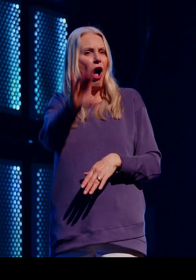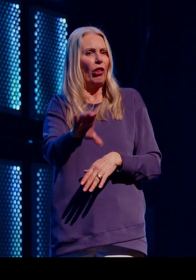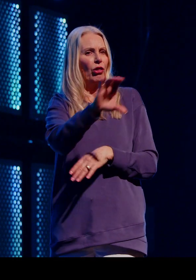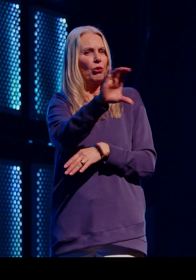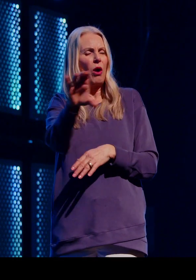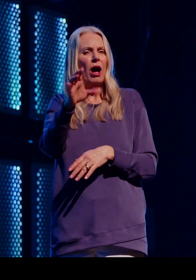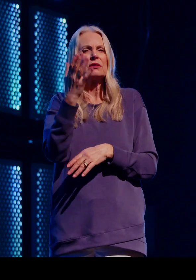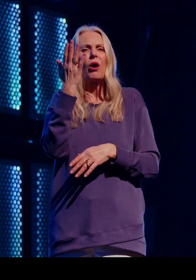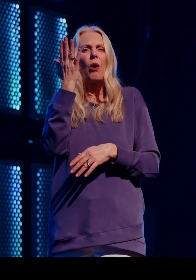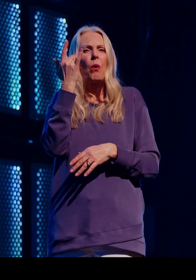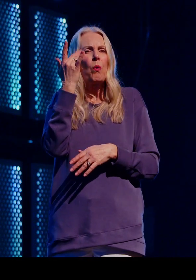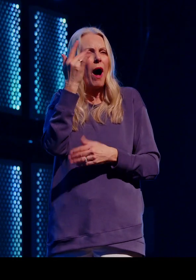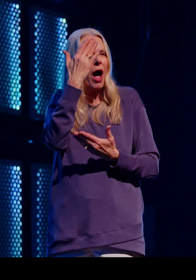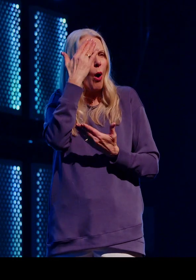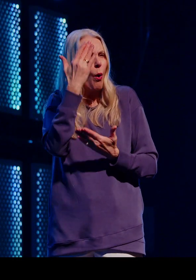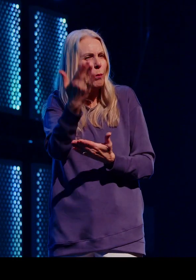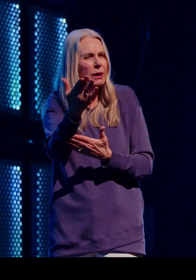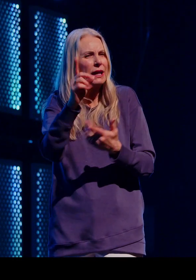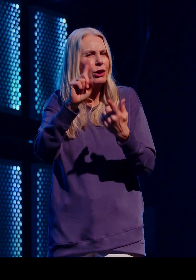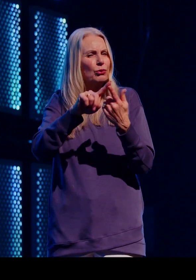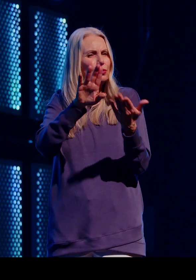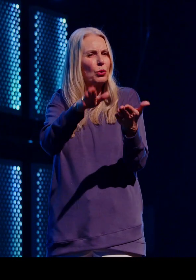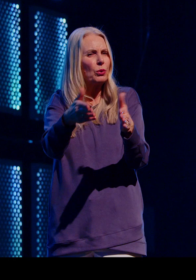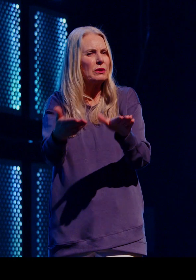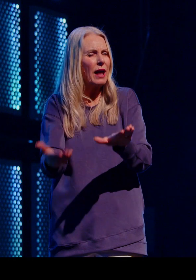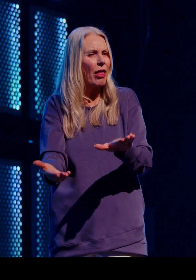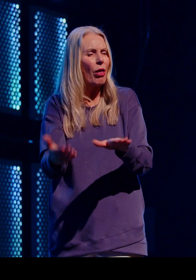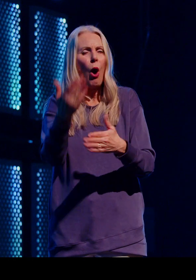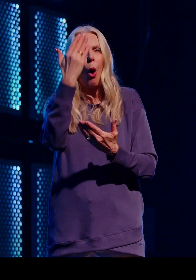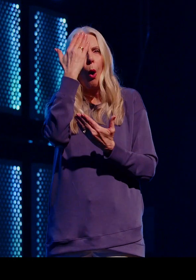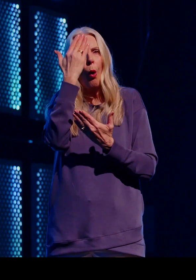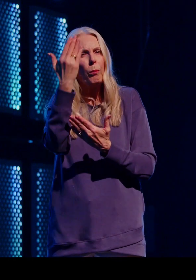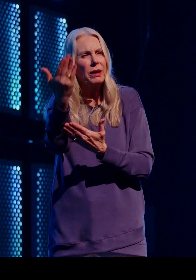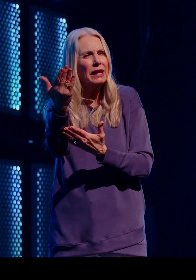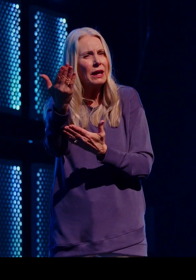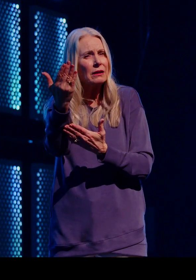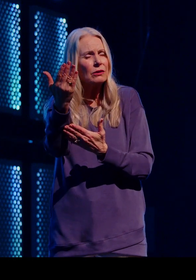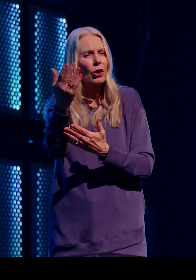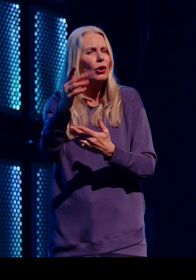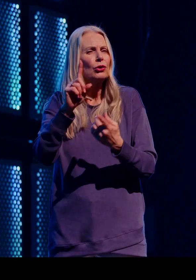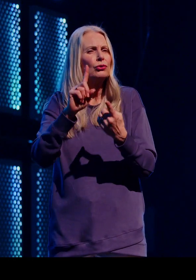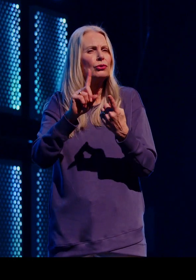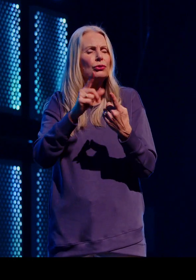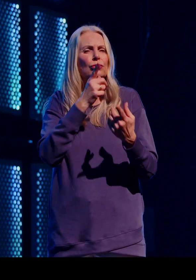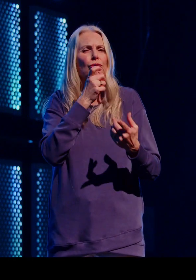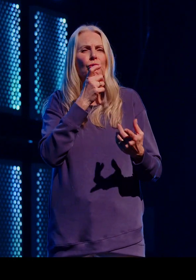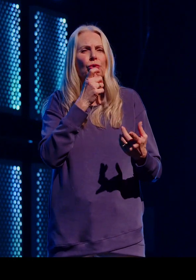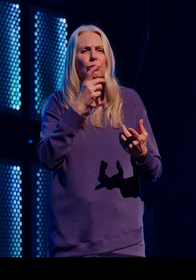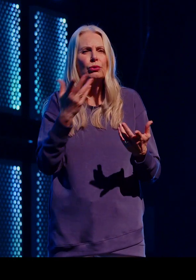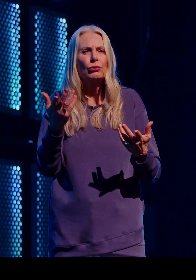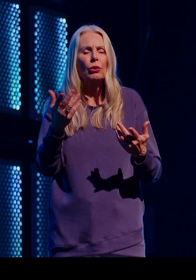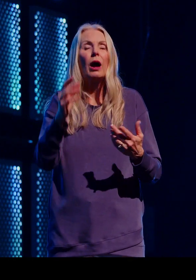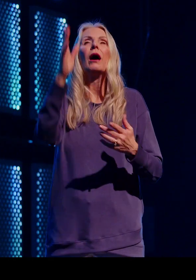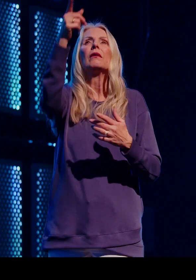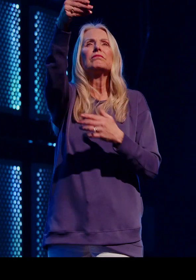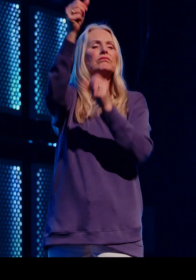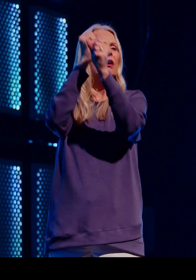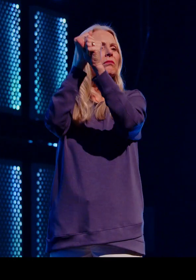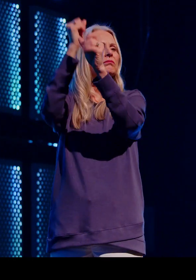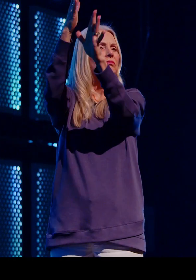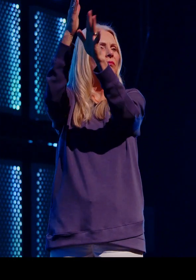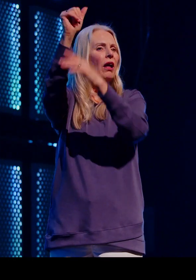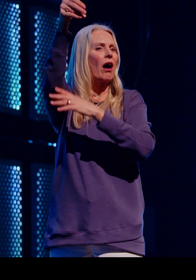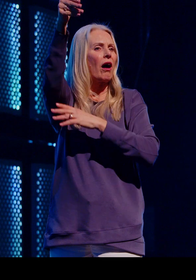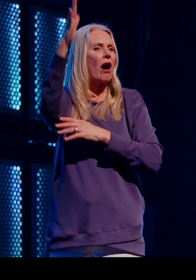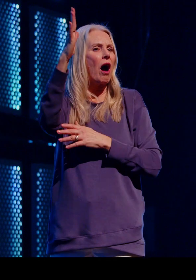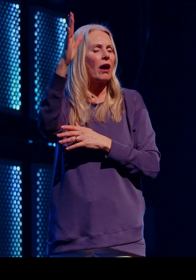to obedience? Who is he being obedient to? Well, it's the Father's will that Jesus came and would surrender his life. It was part of the plan.